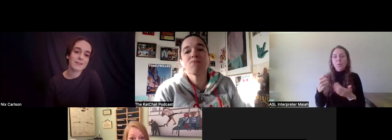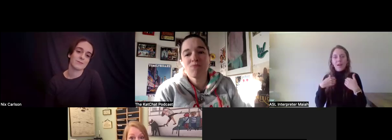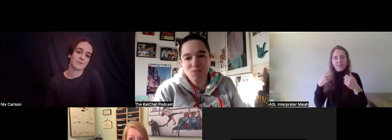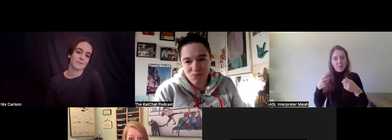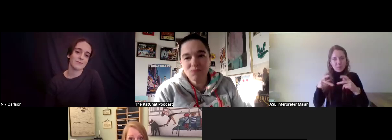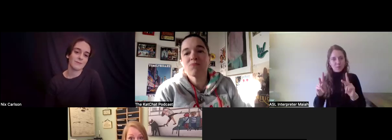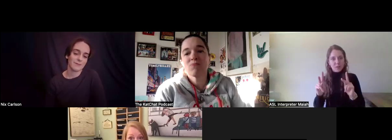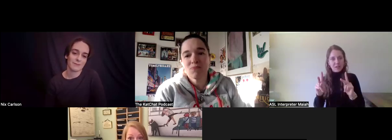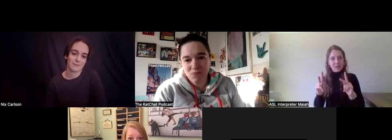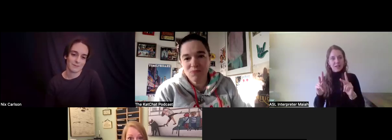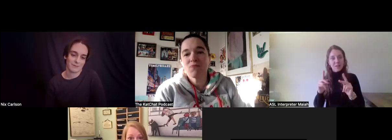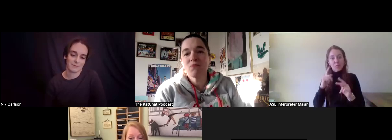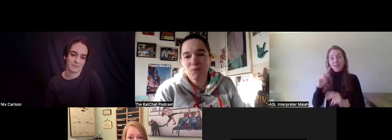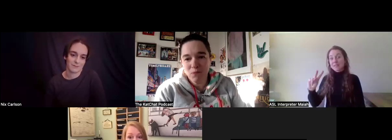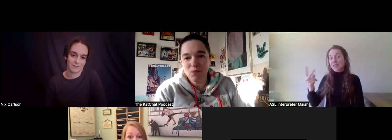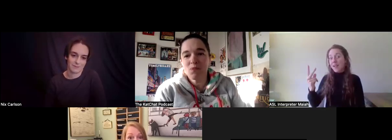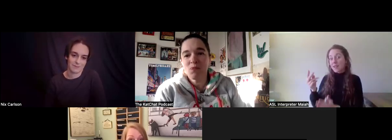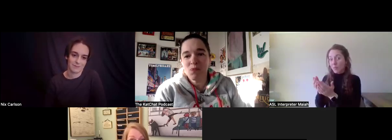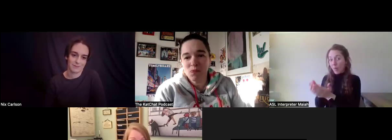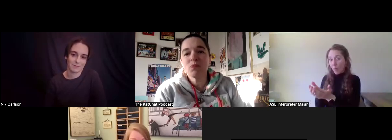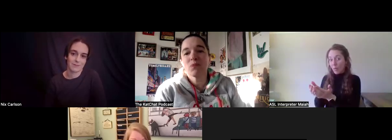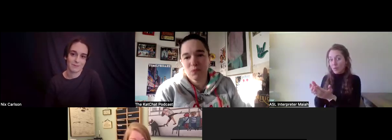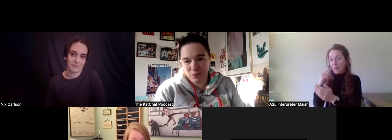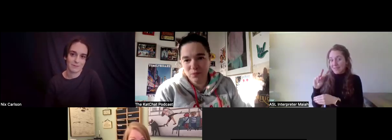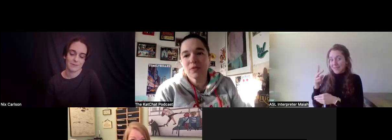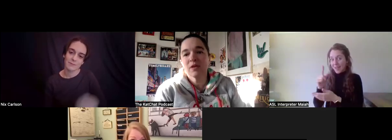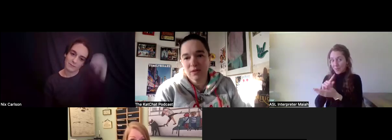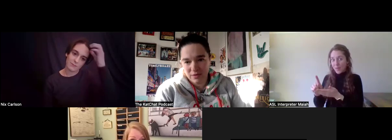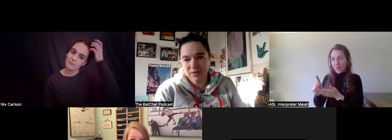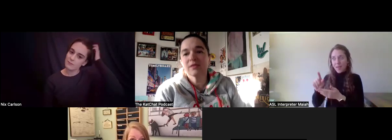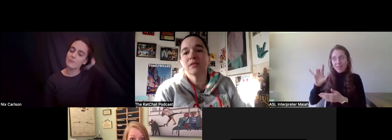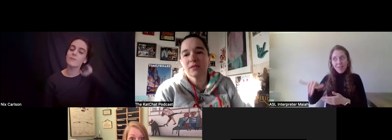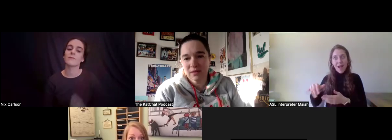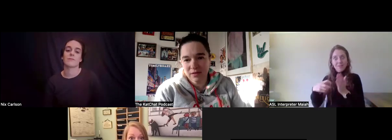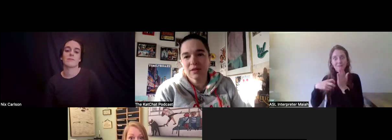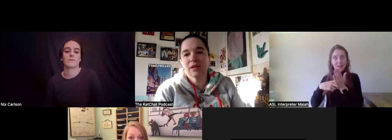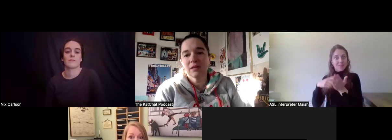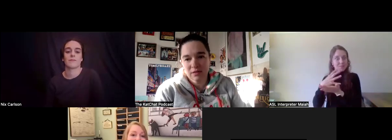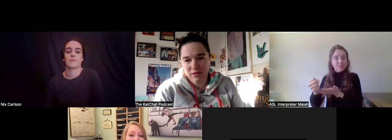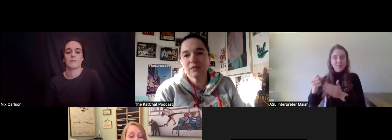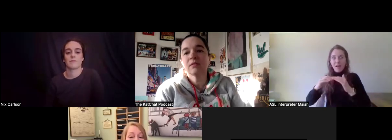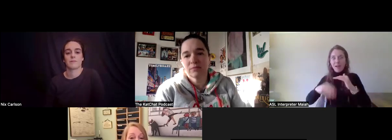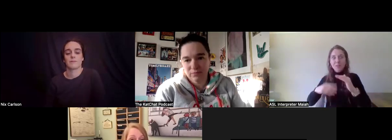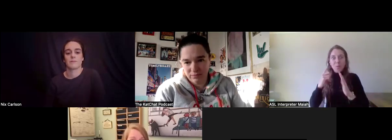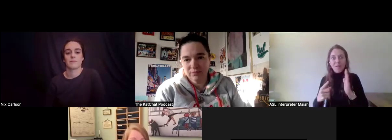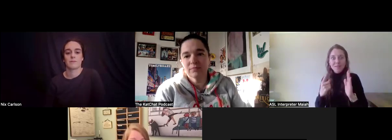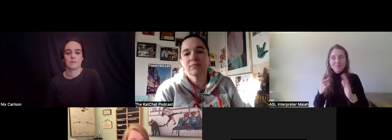grab a second boat for a second week, and that sold out in less than a day. And we had